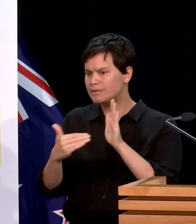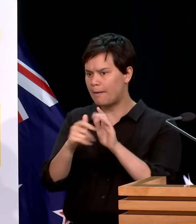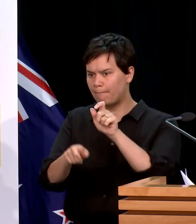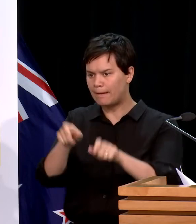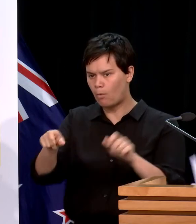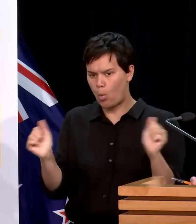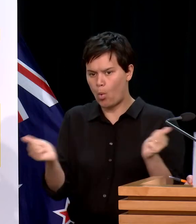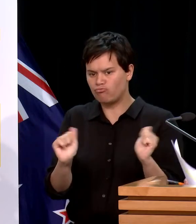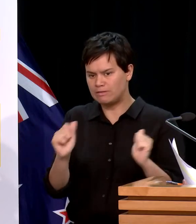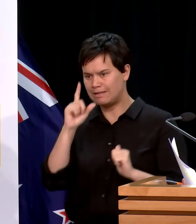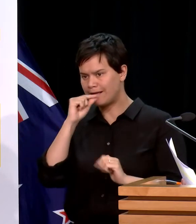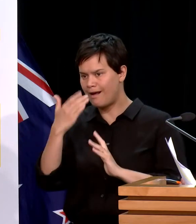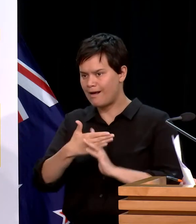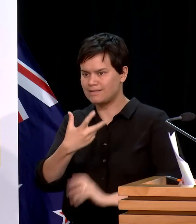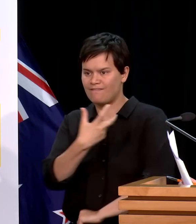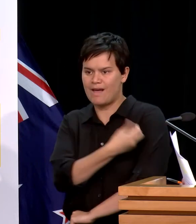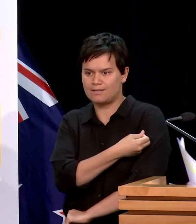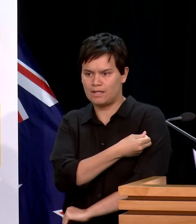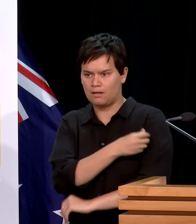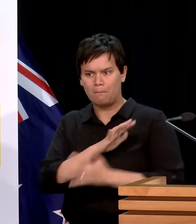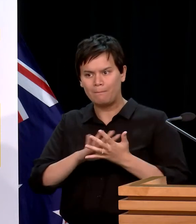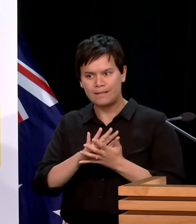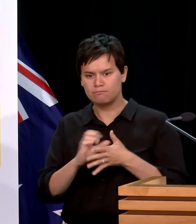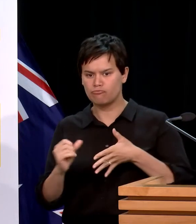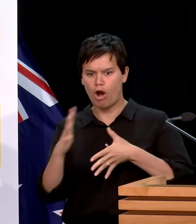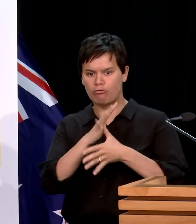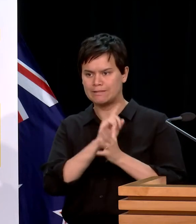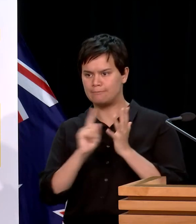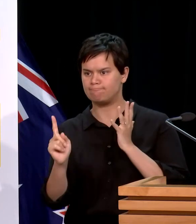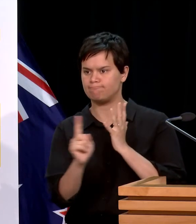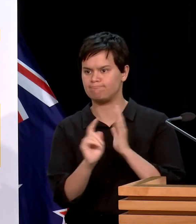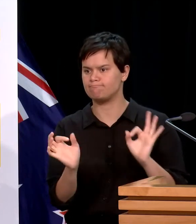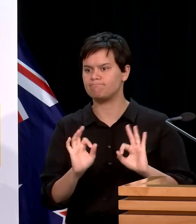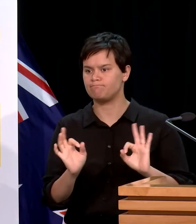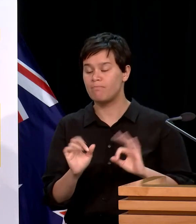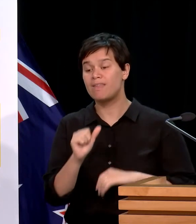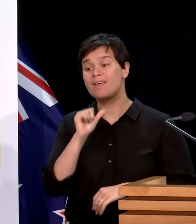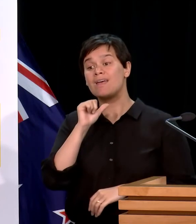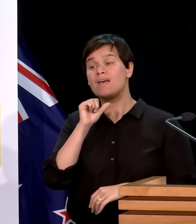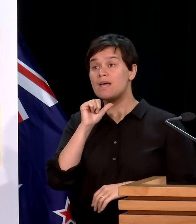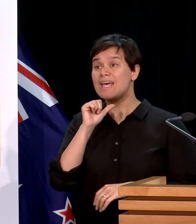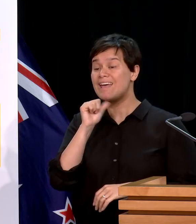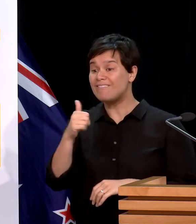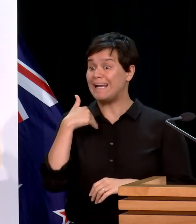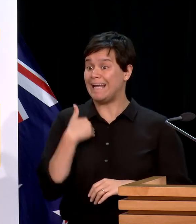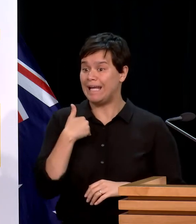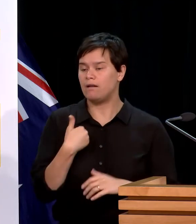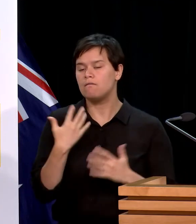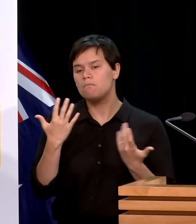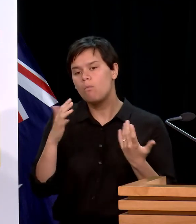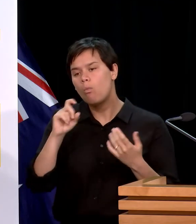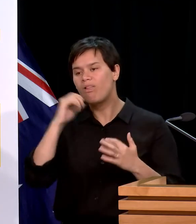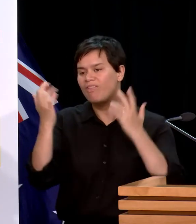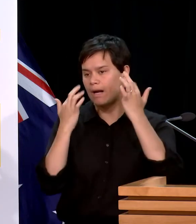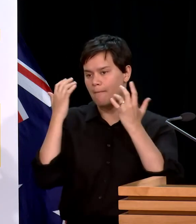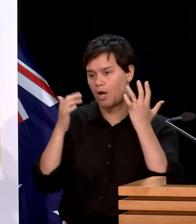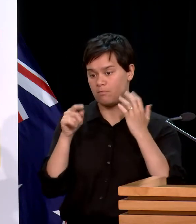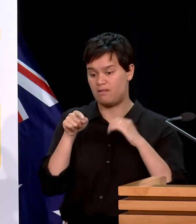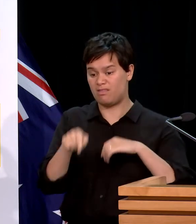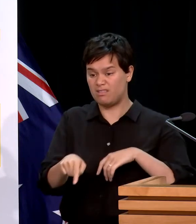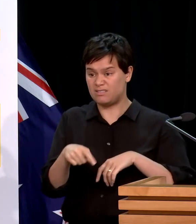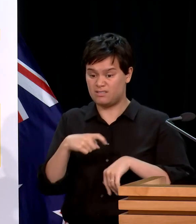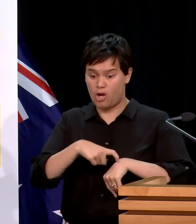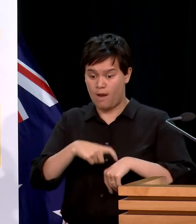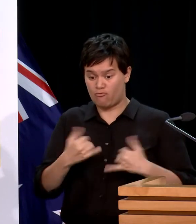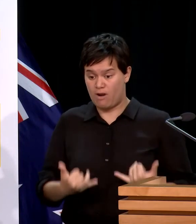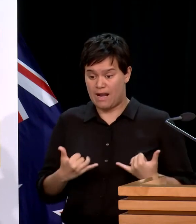anyway. If we're not in that position by the time that they need them, then we would consider that in advance of that. At this point, we haven't made decisions